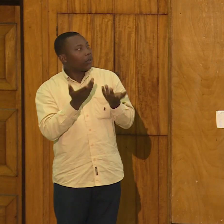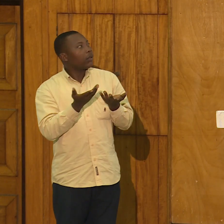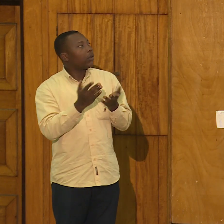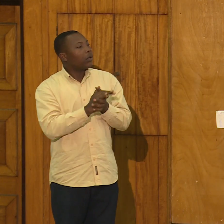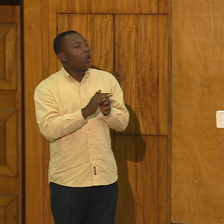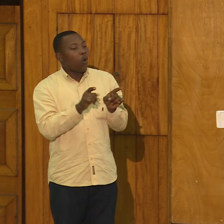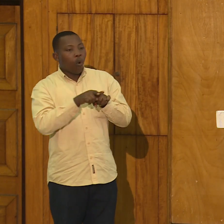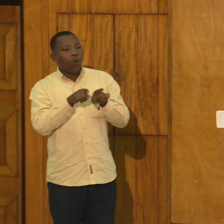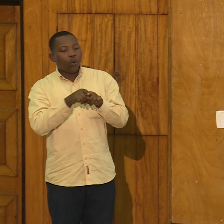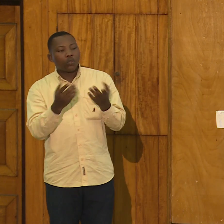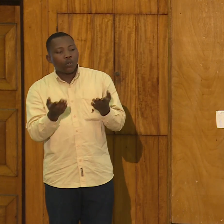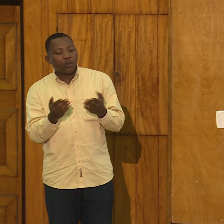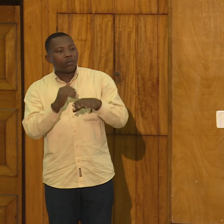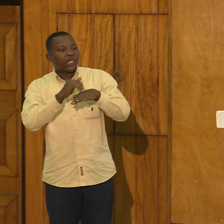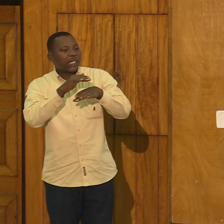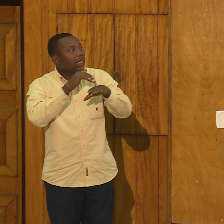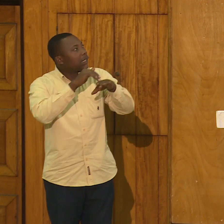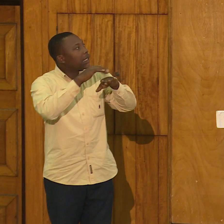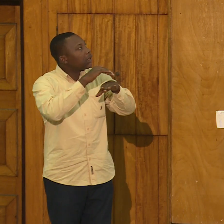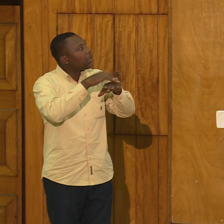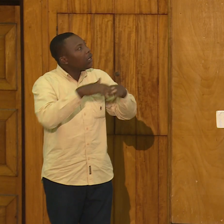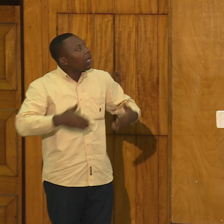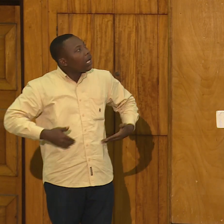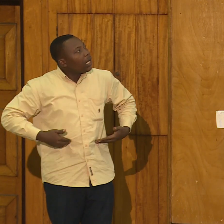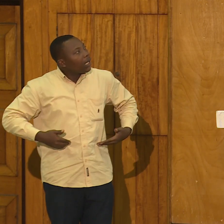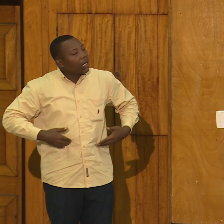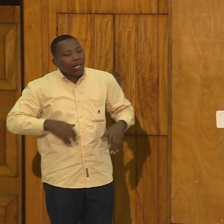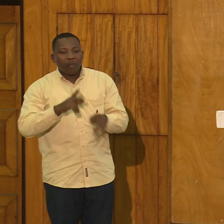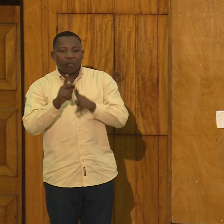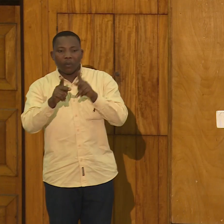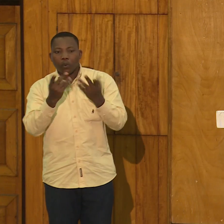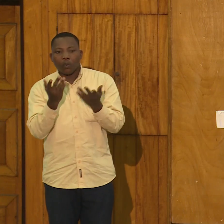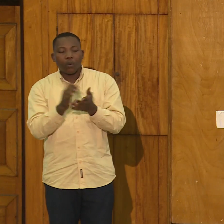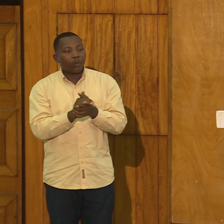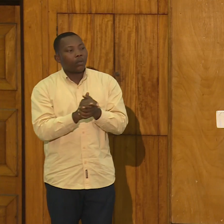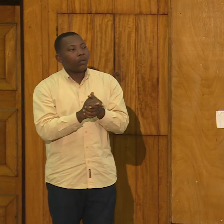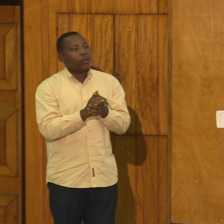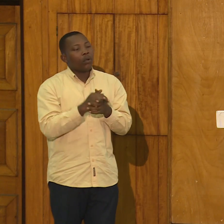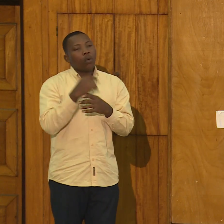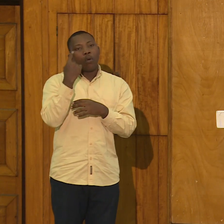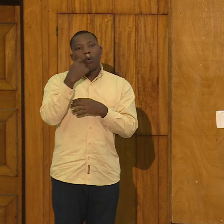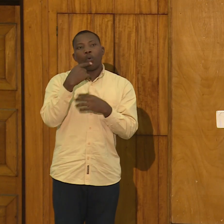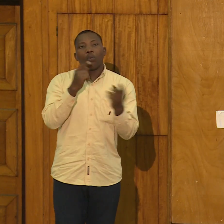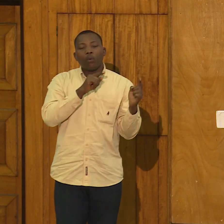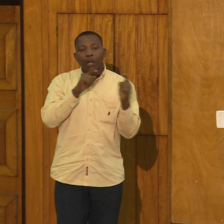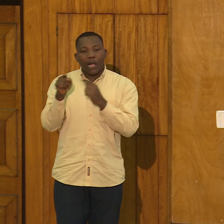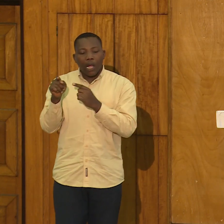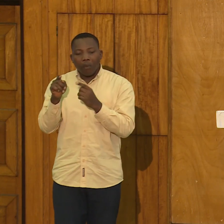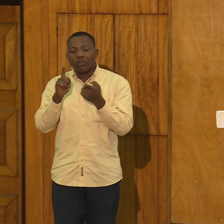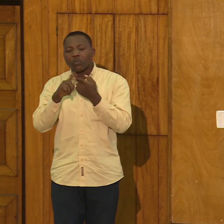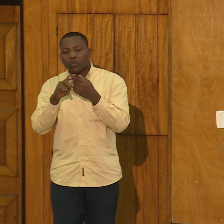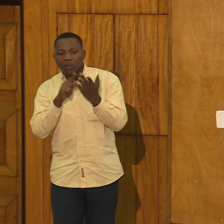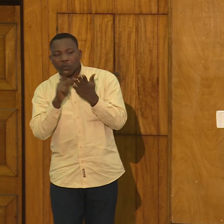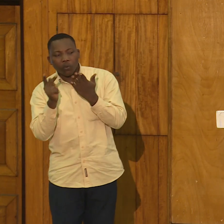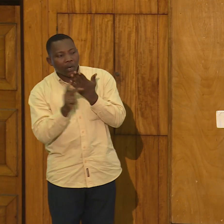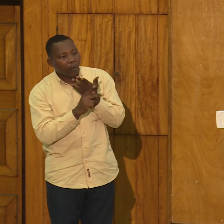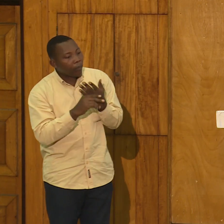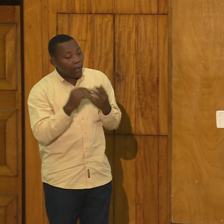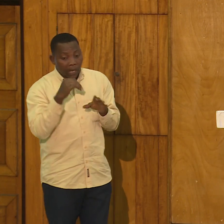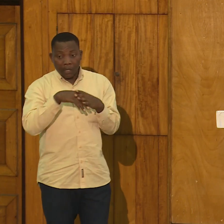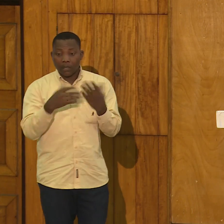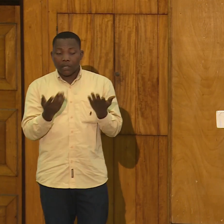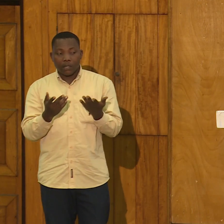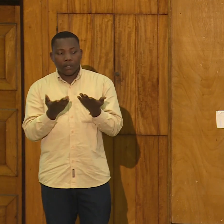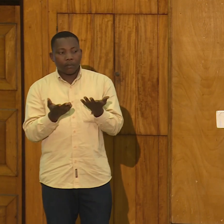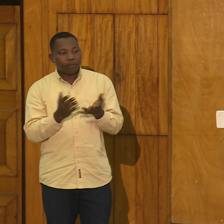we also referred some of the young people who we refer young people who come through the program. So in this